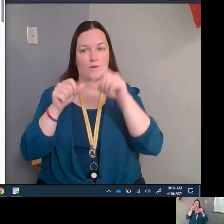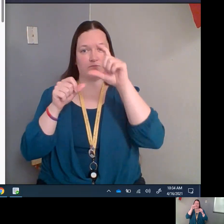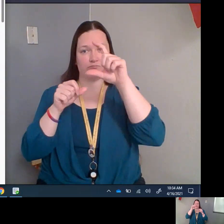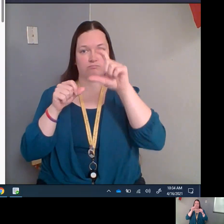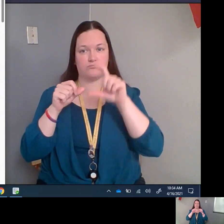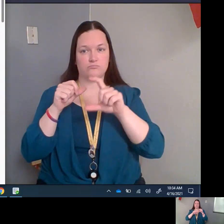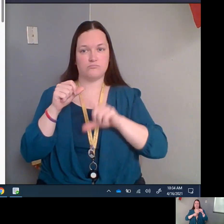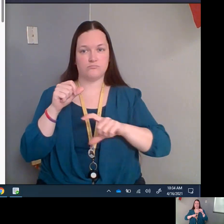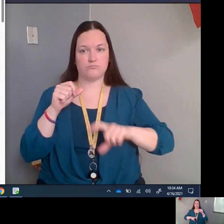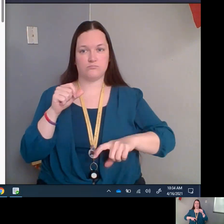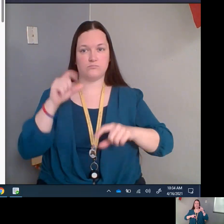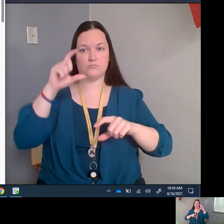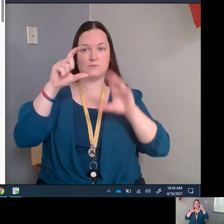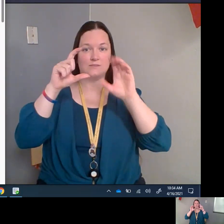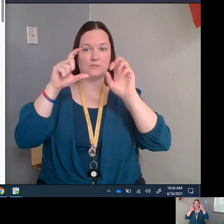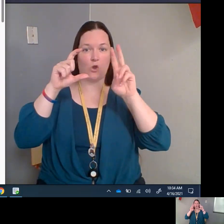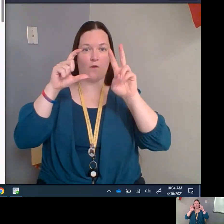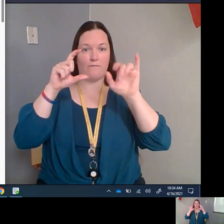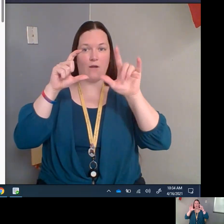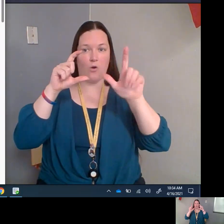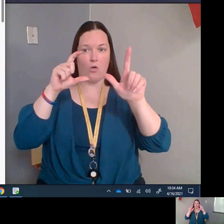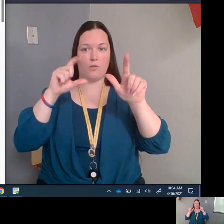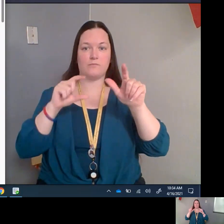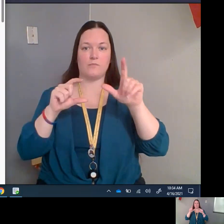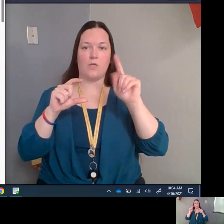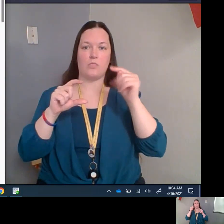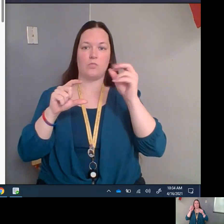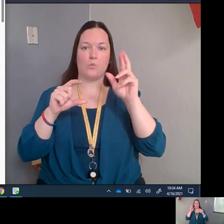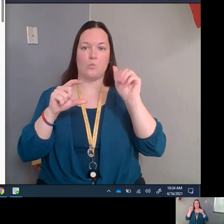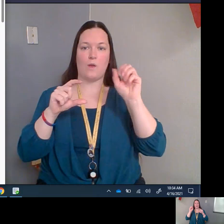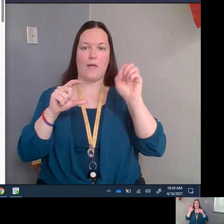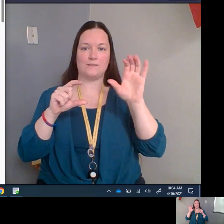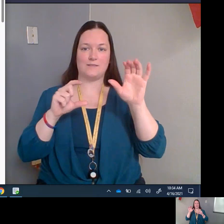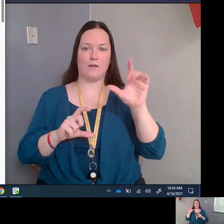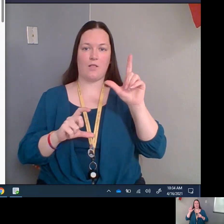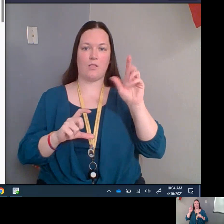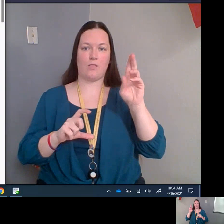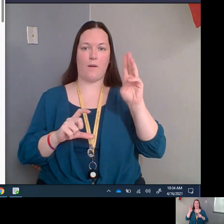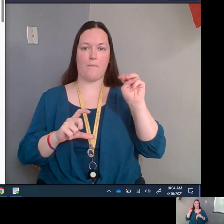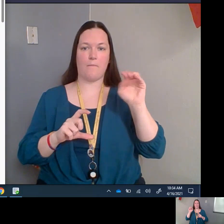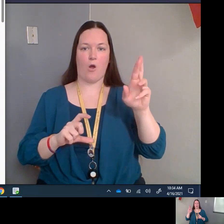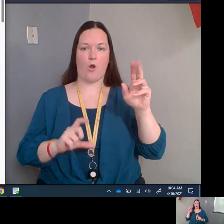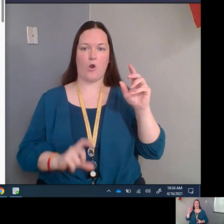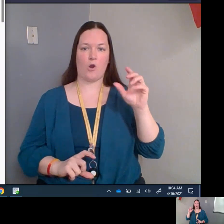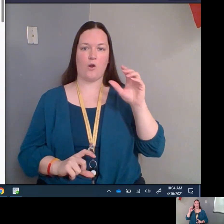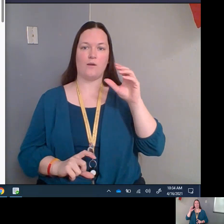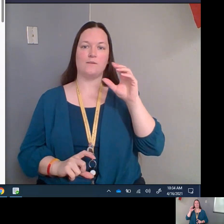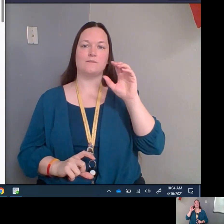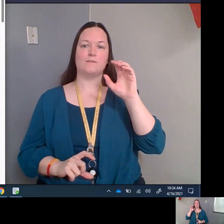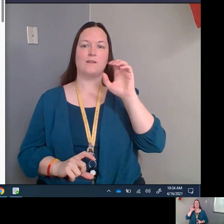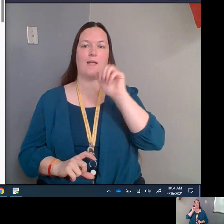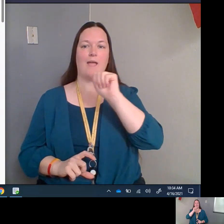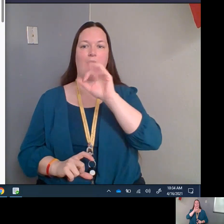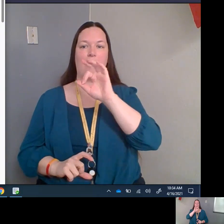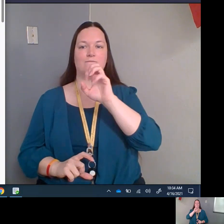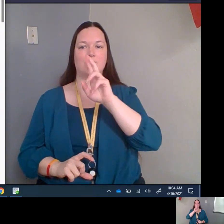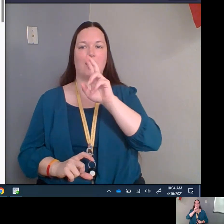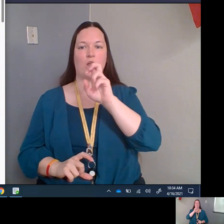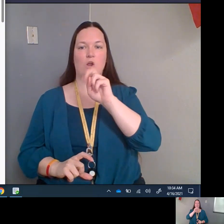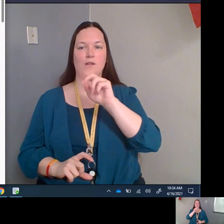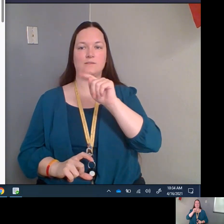the cervical, thoracic, lumbar, and the afferent and efferent